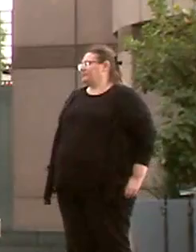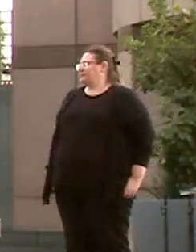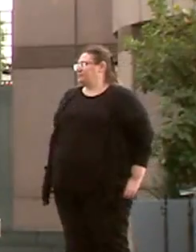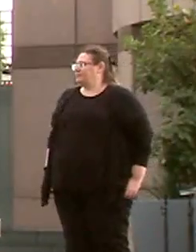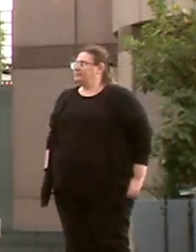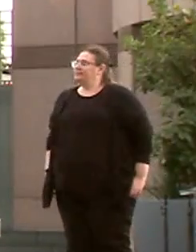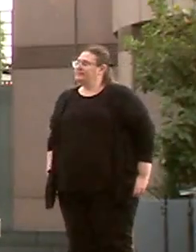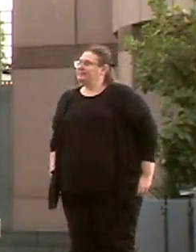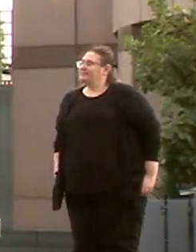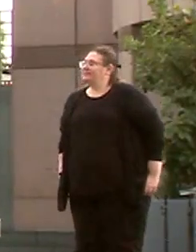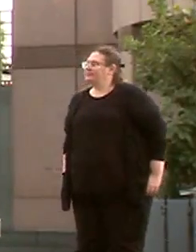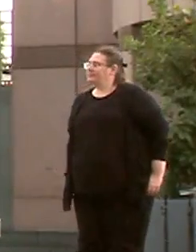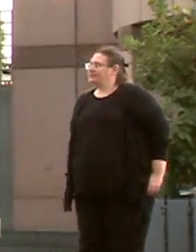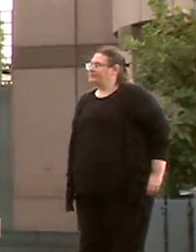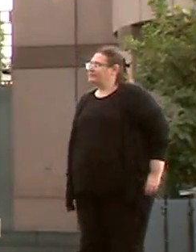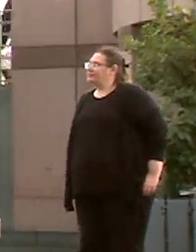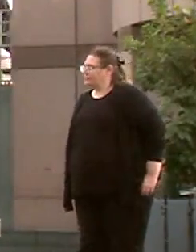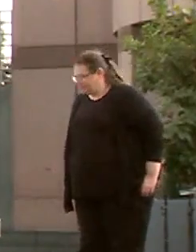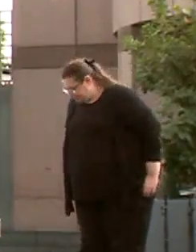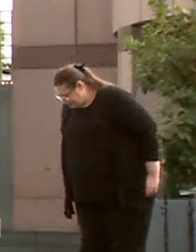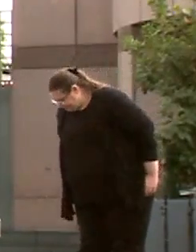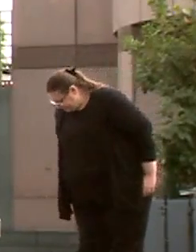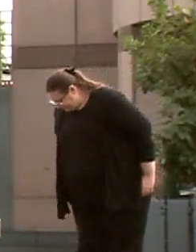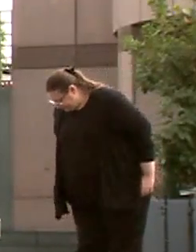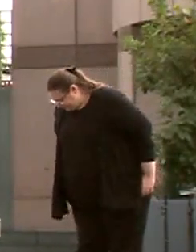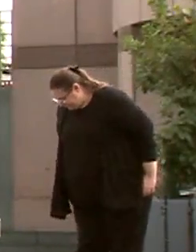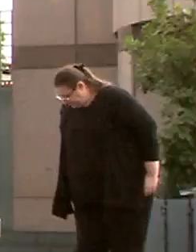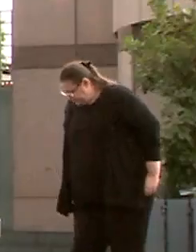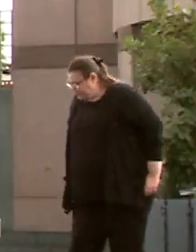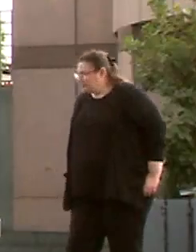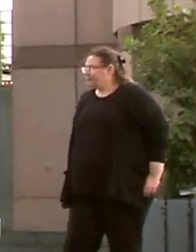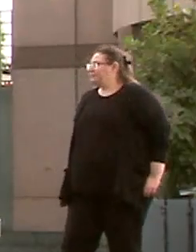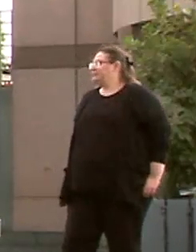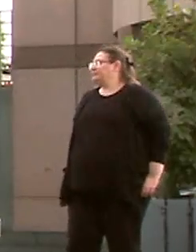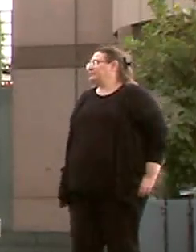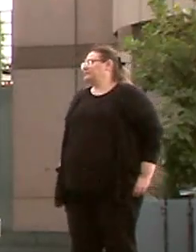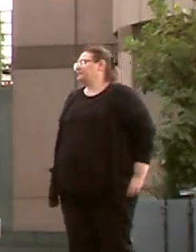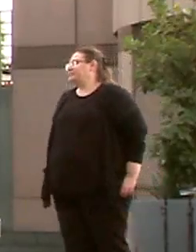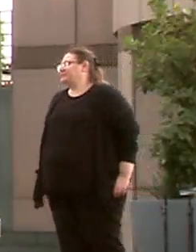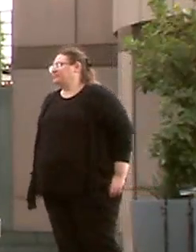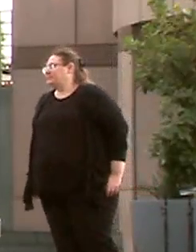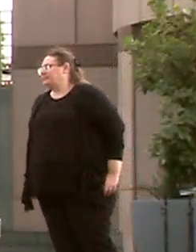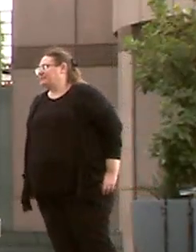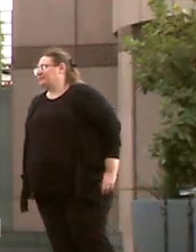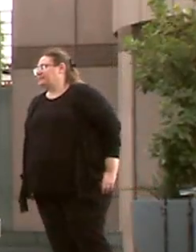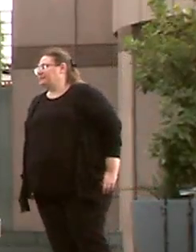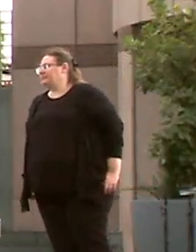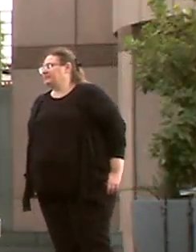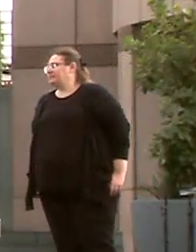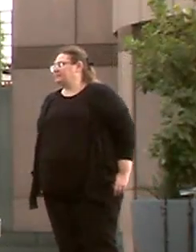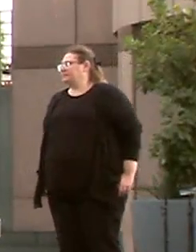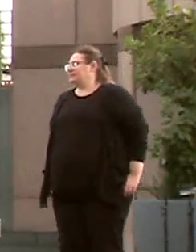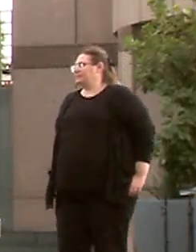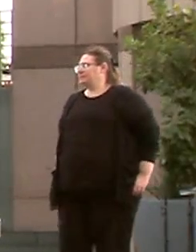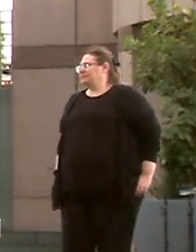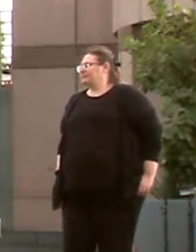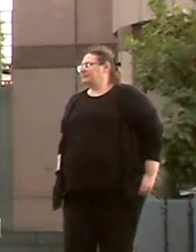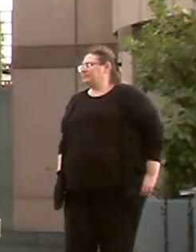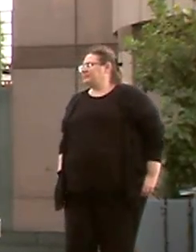making decisions, the people who are making content, et cetera. We know those changes are not going to happen overnight. It's going to be a